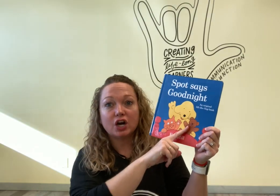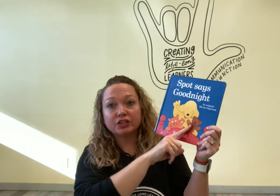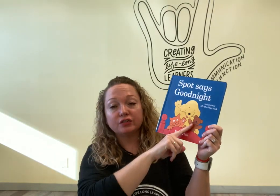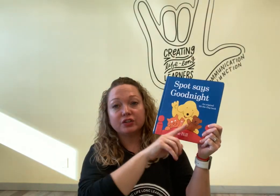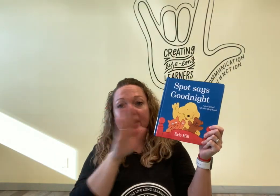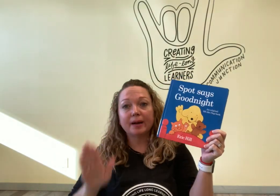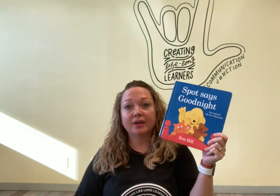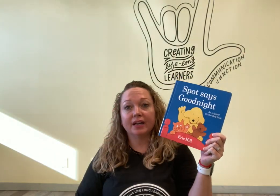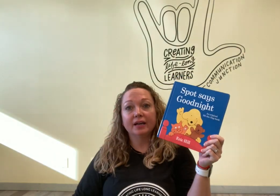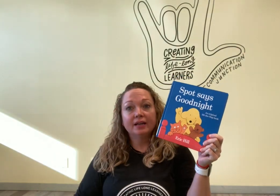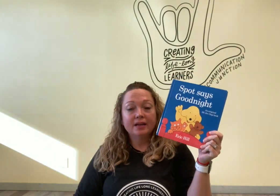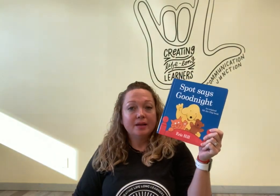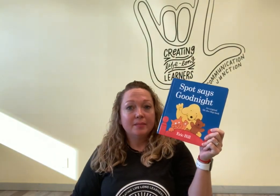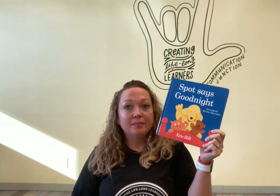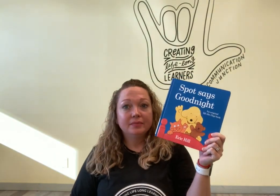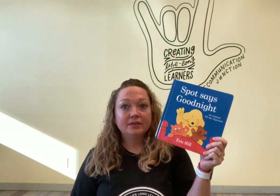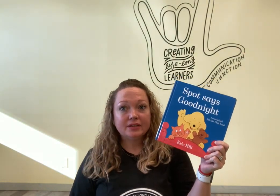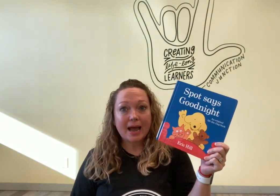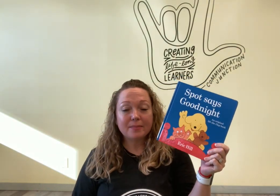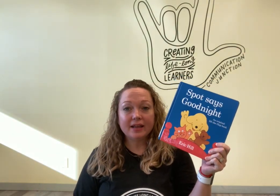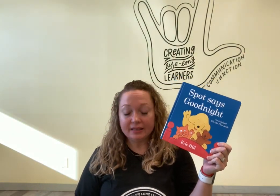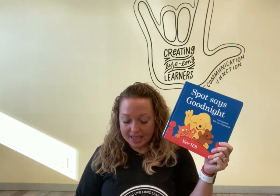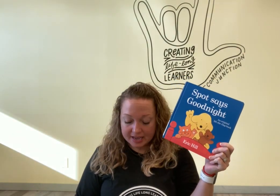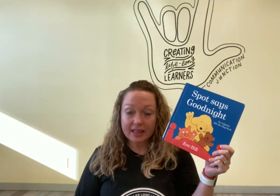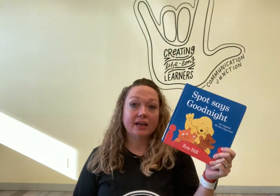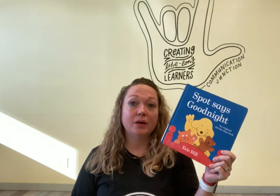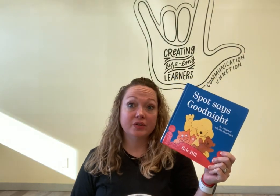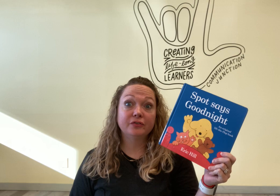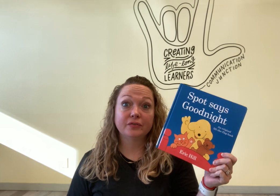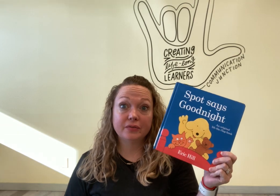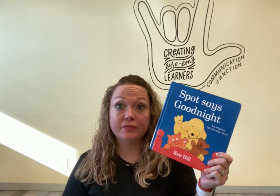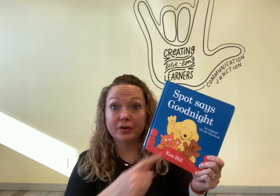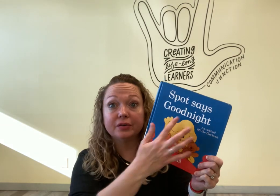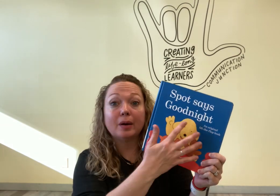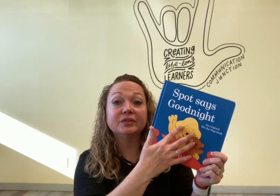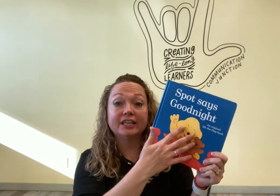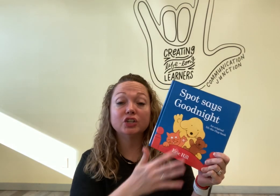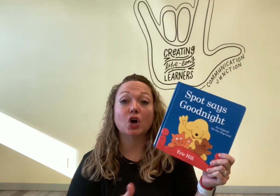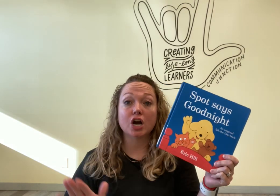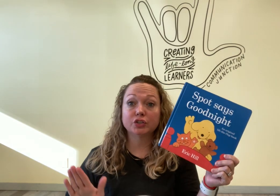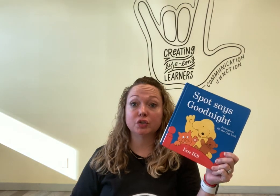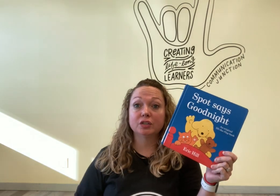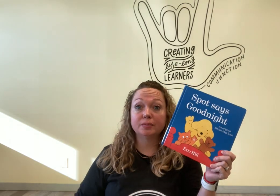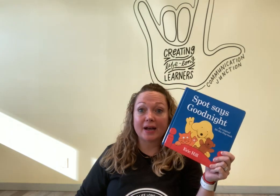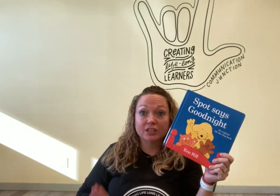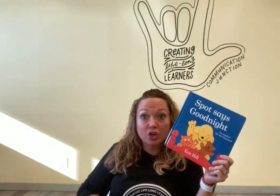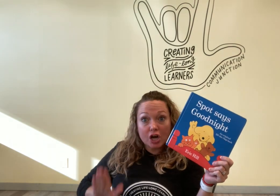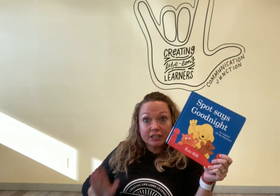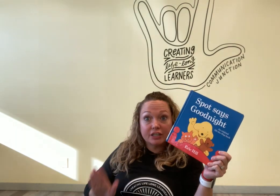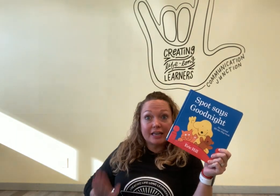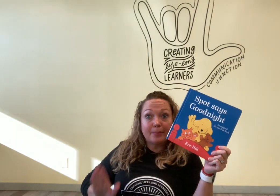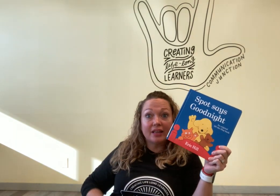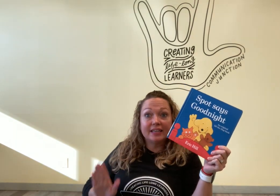So for Spot, I'm gonna tap my leg like I would for representing a dog. So Spot's a dog, so you tap your leg and say